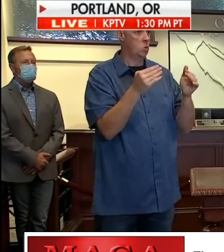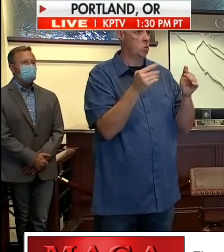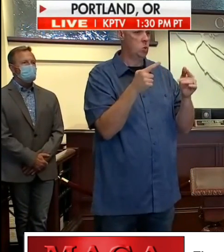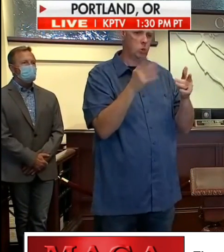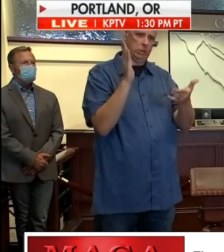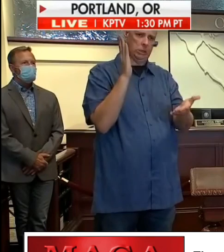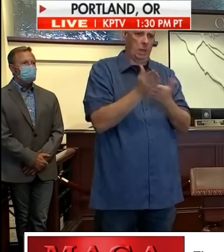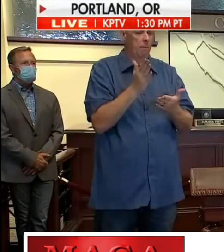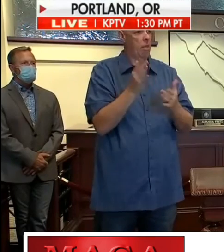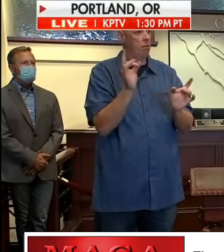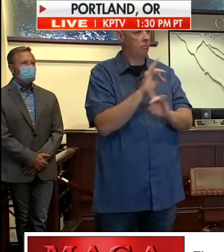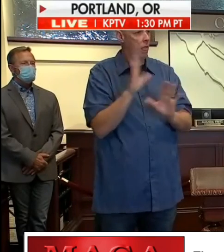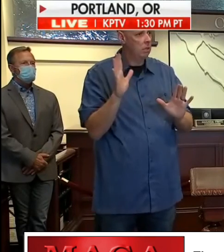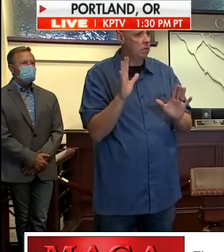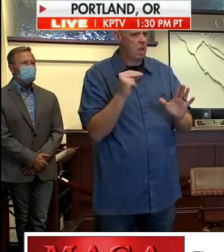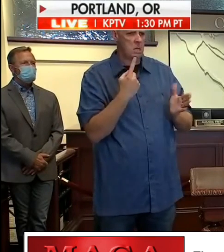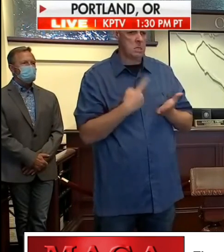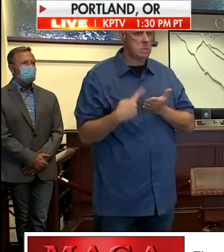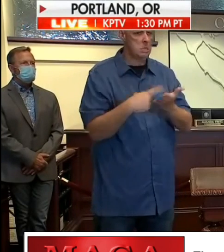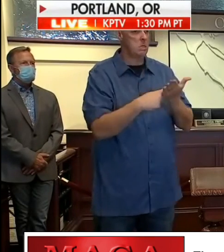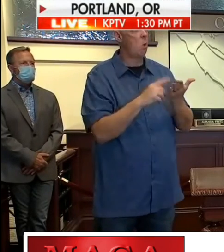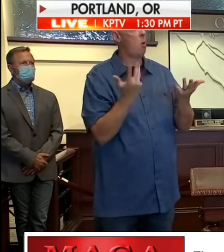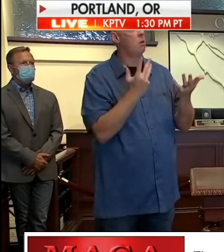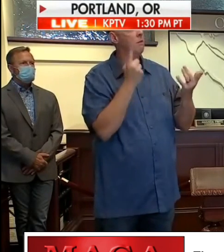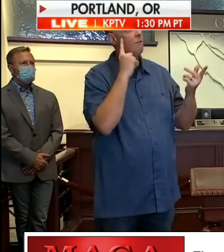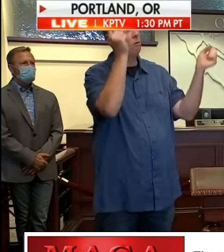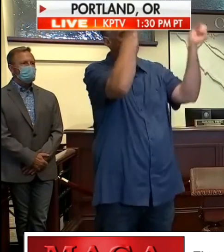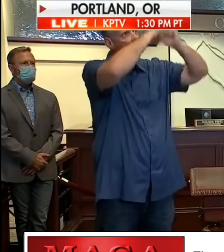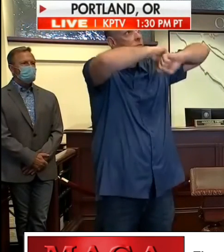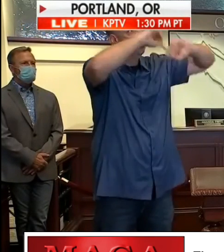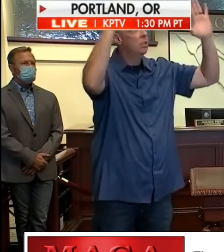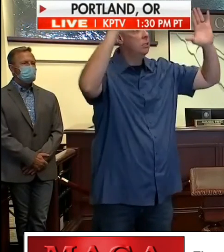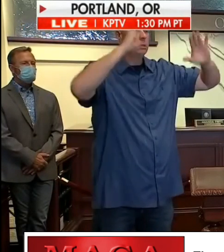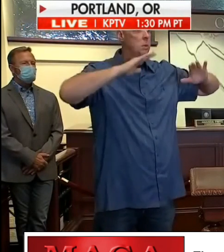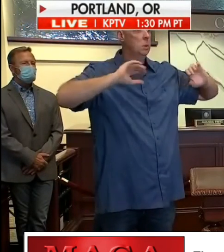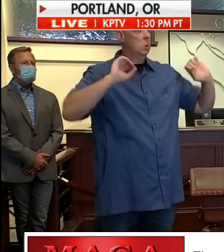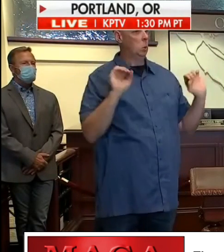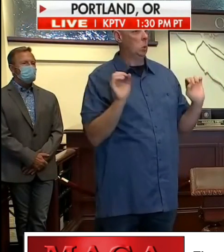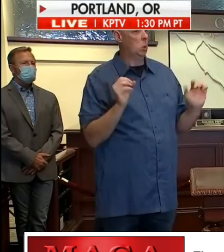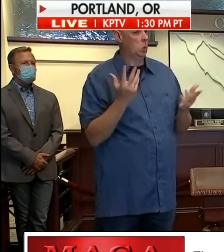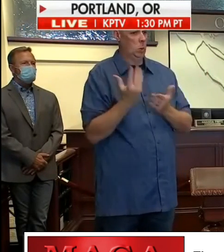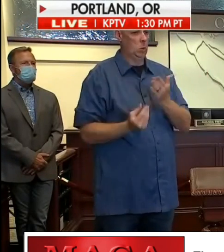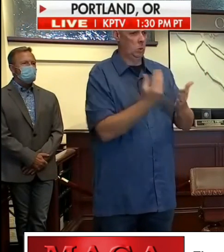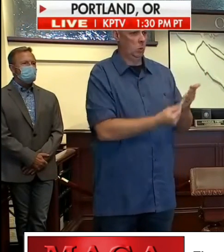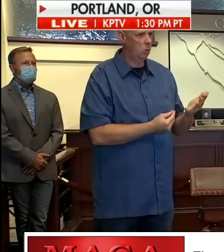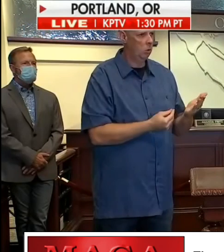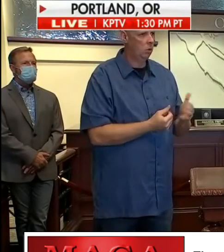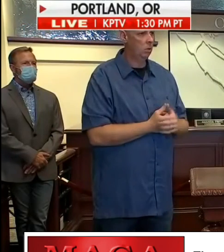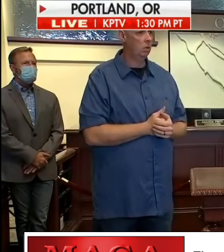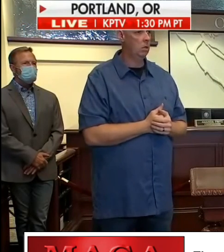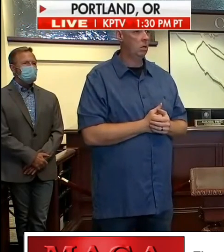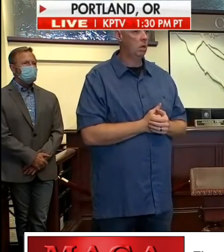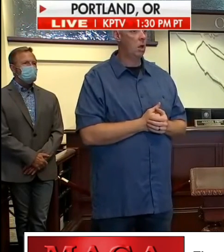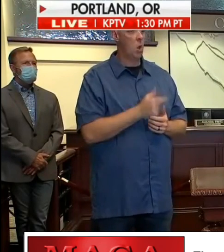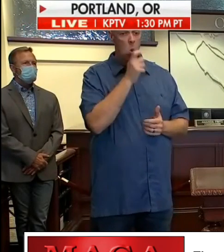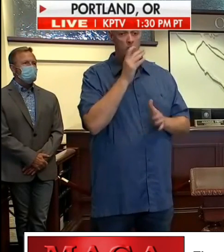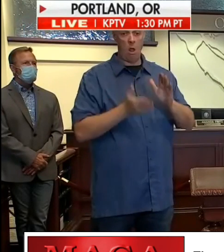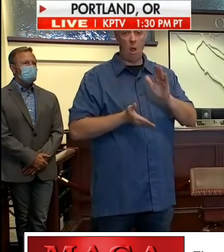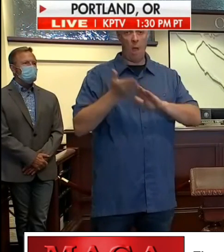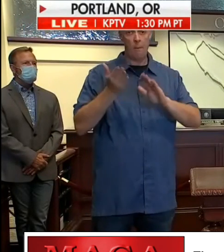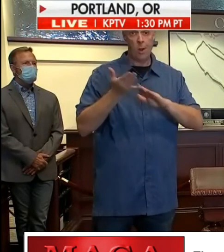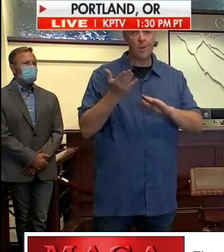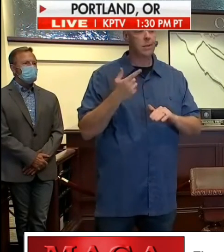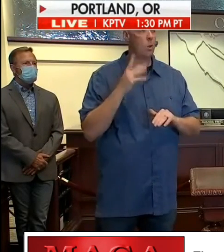denounce violence and talk about the vision for the future. But specifically, operationally, I'll defer to the chief, except to